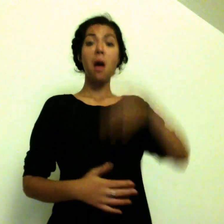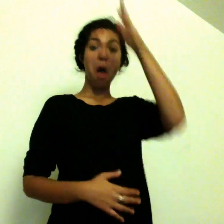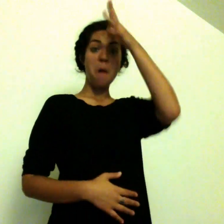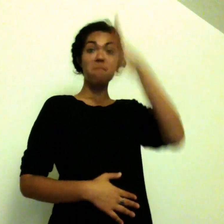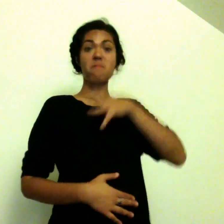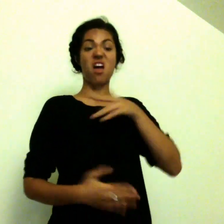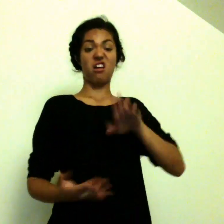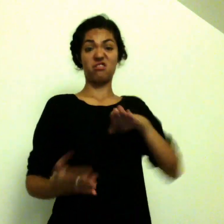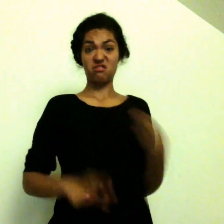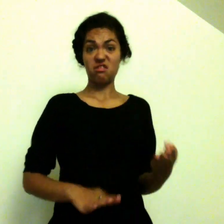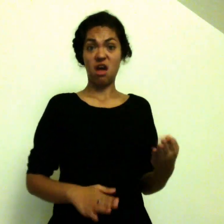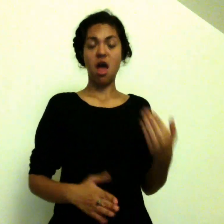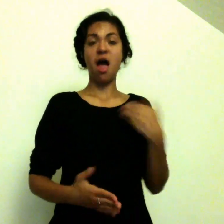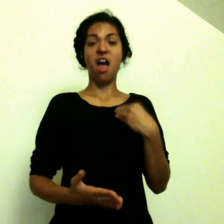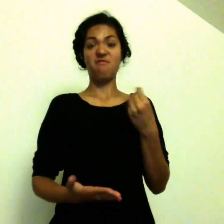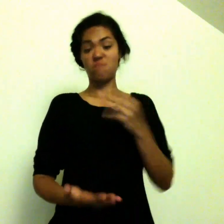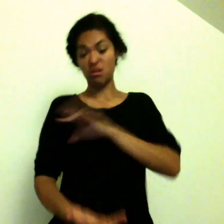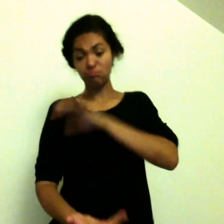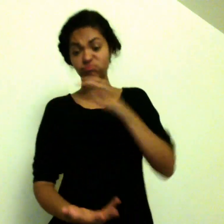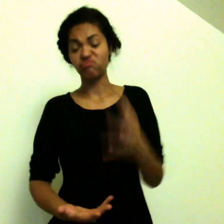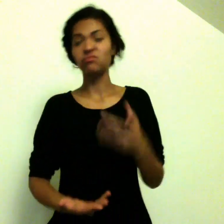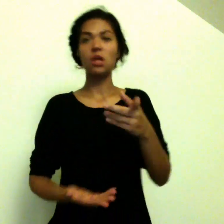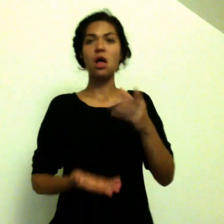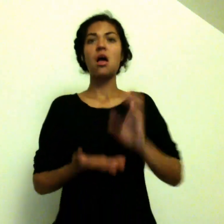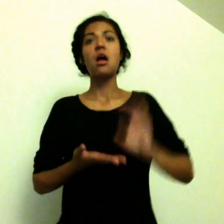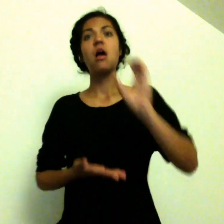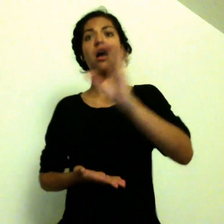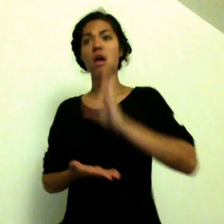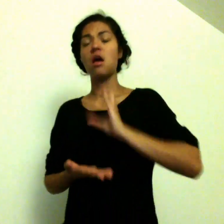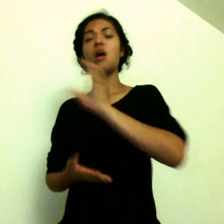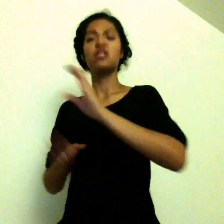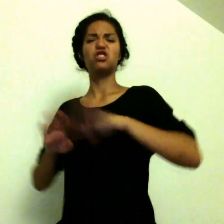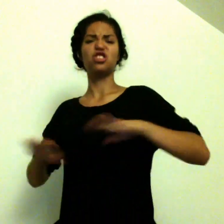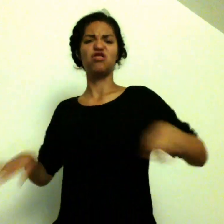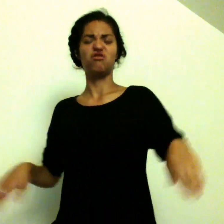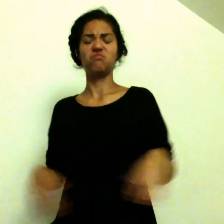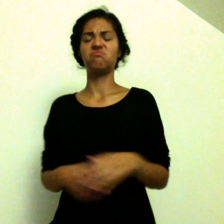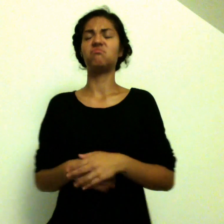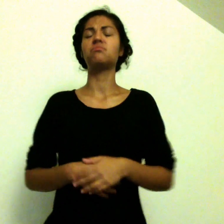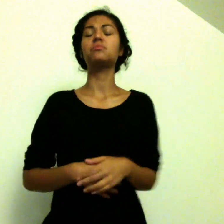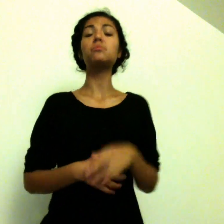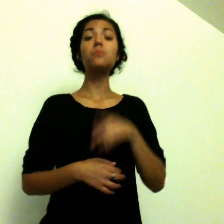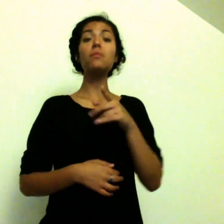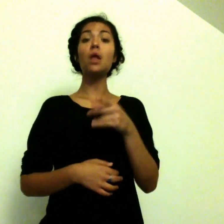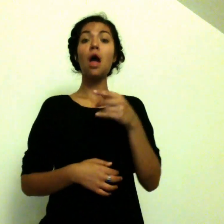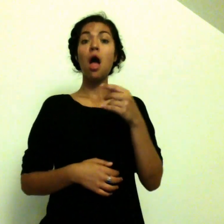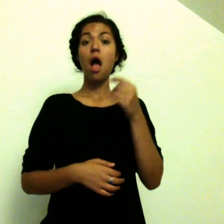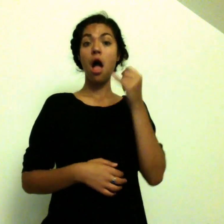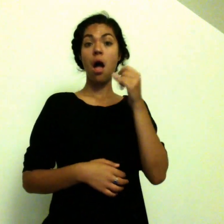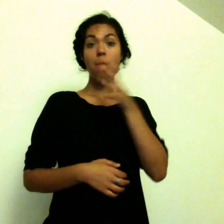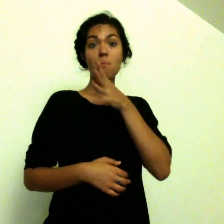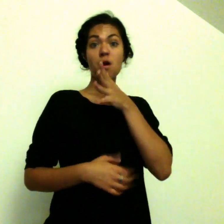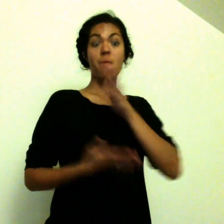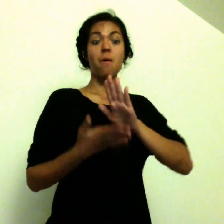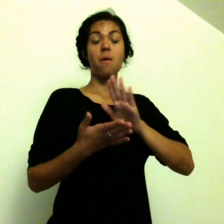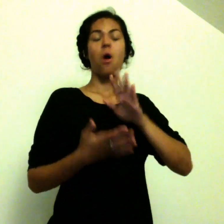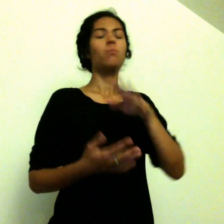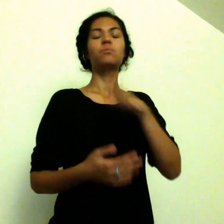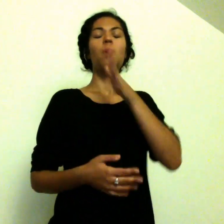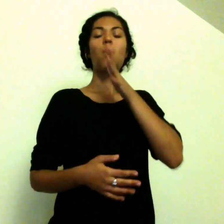gives to each a part. But when a woman distributes her love among her children, she gives it all to each of them. I do not believe that